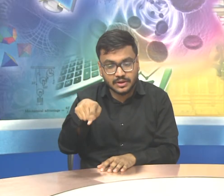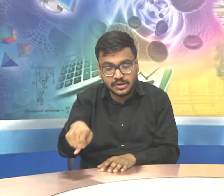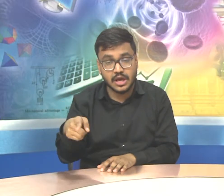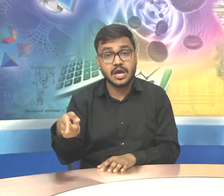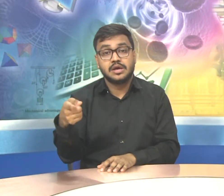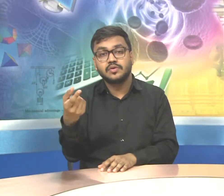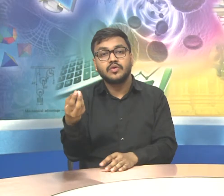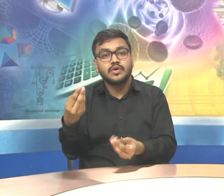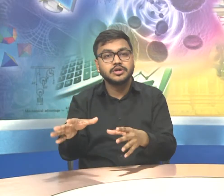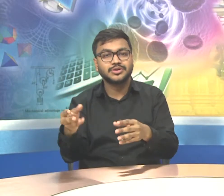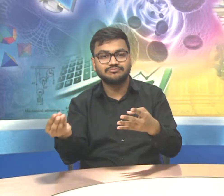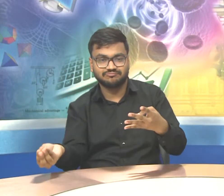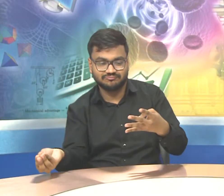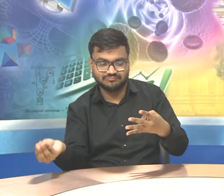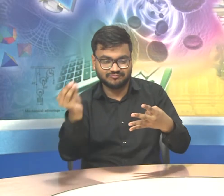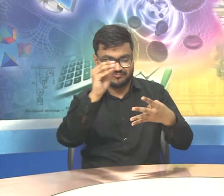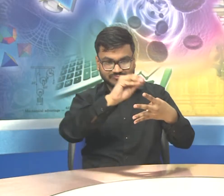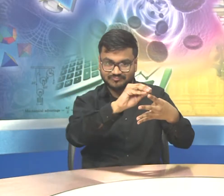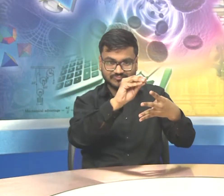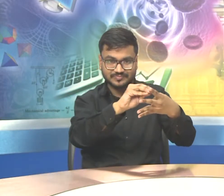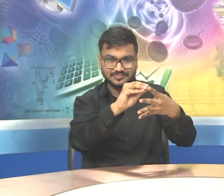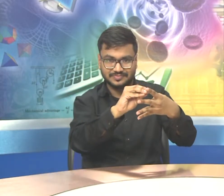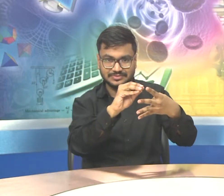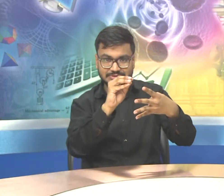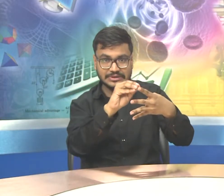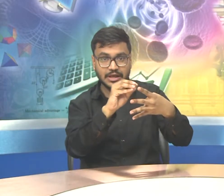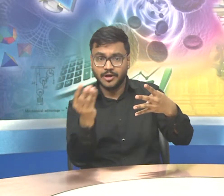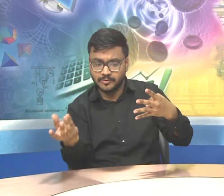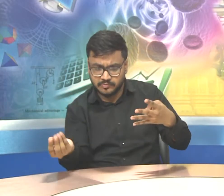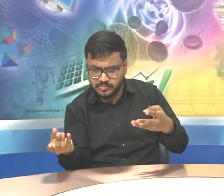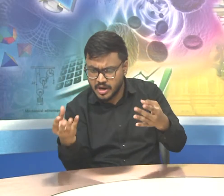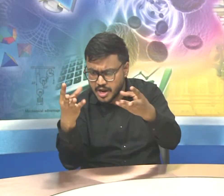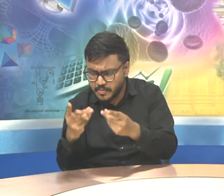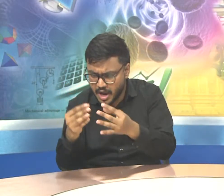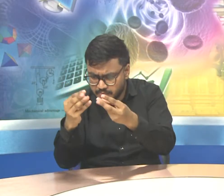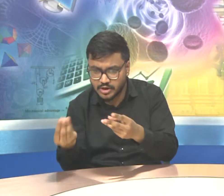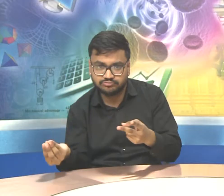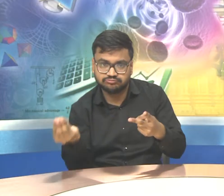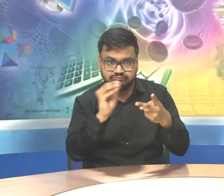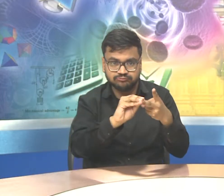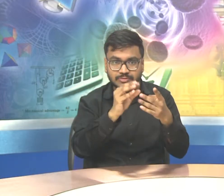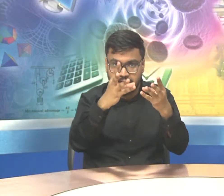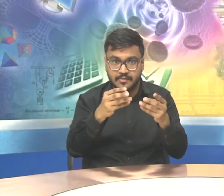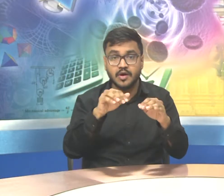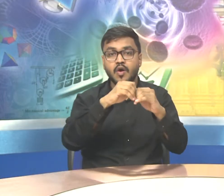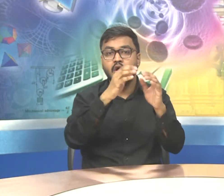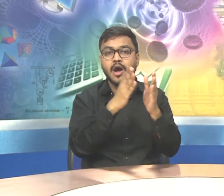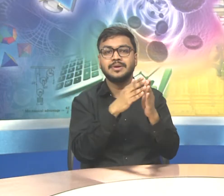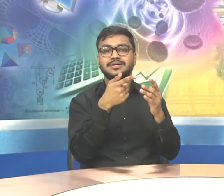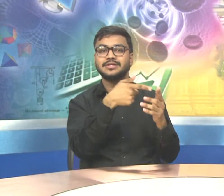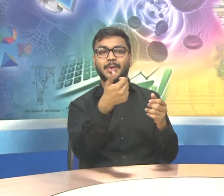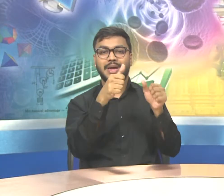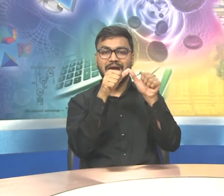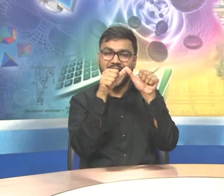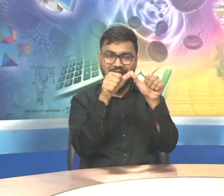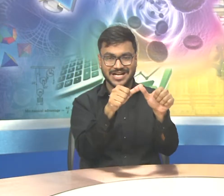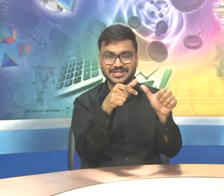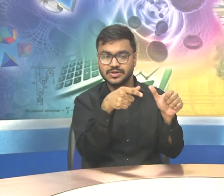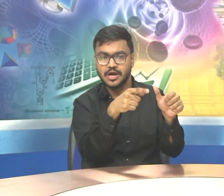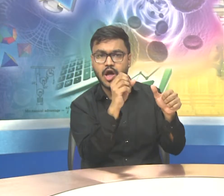Let's say that there are 30 voters who ranked candidate C first. Of those 30